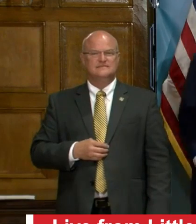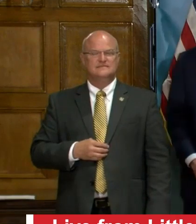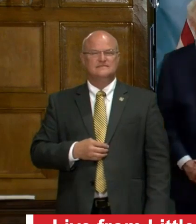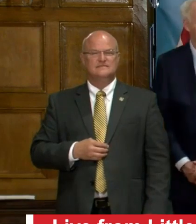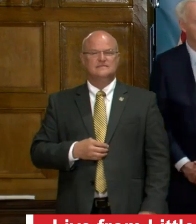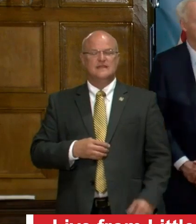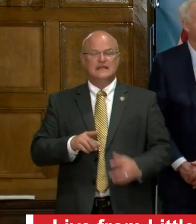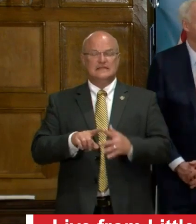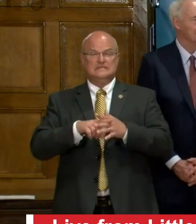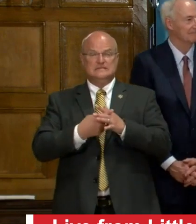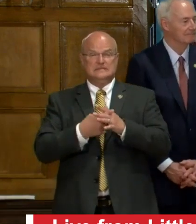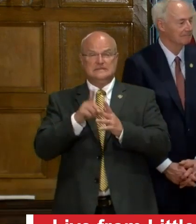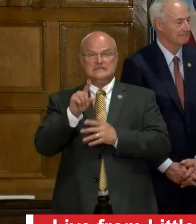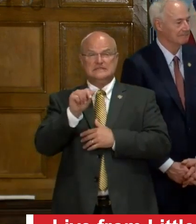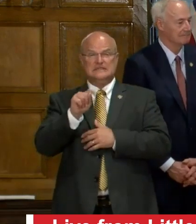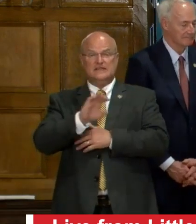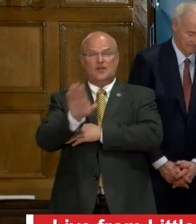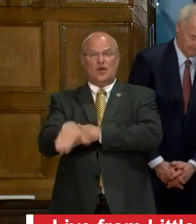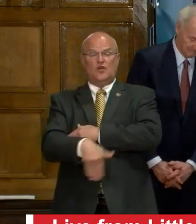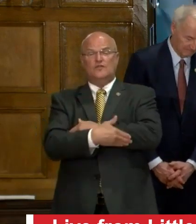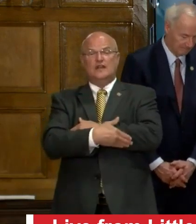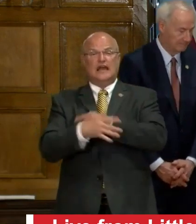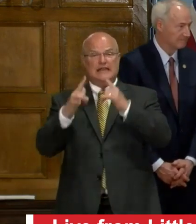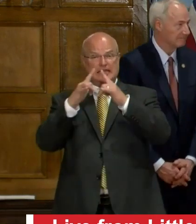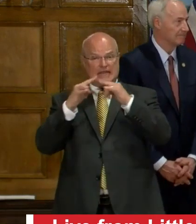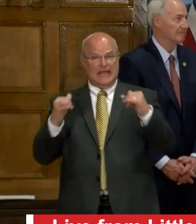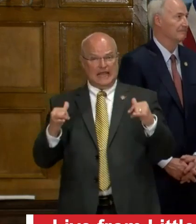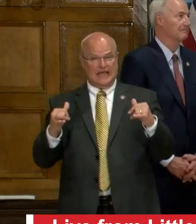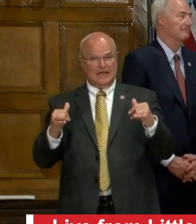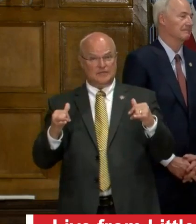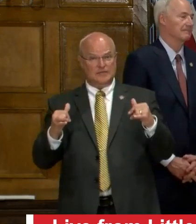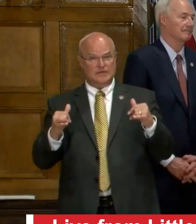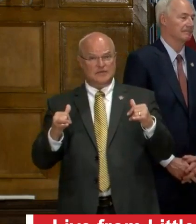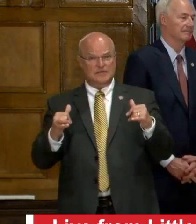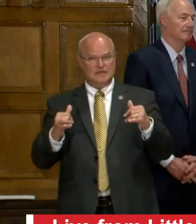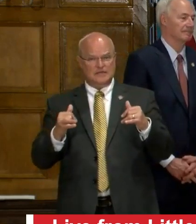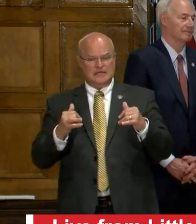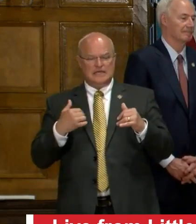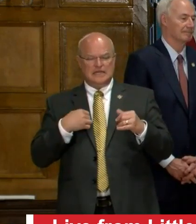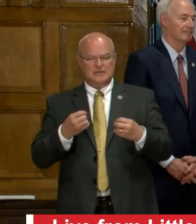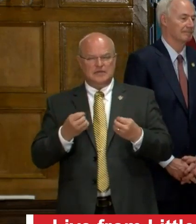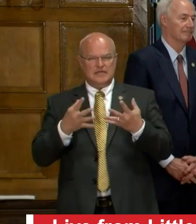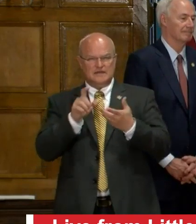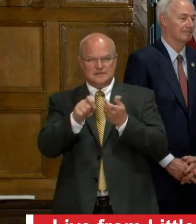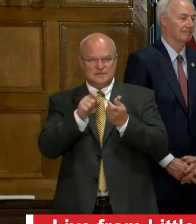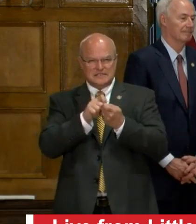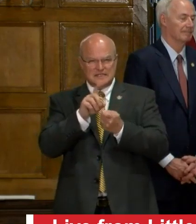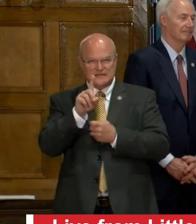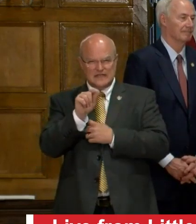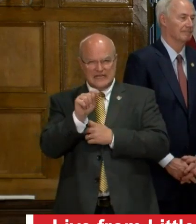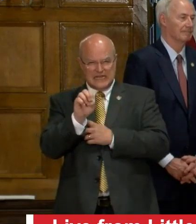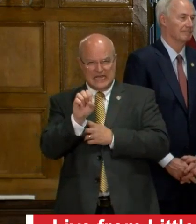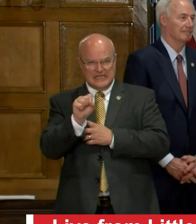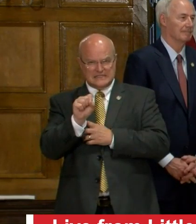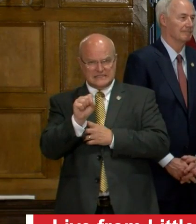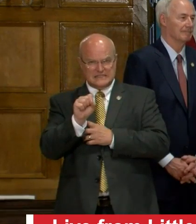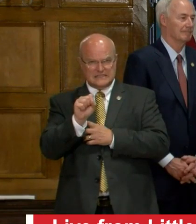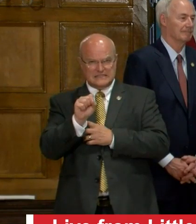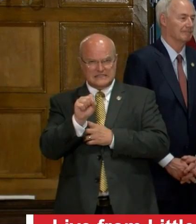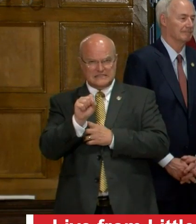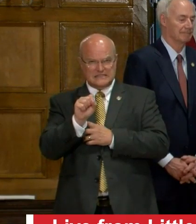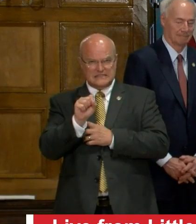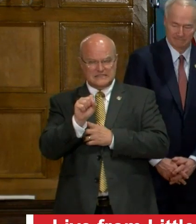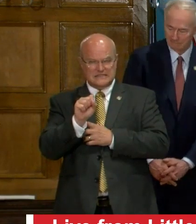The effective date for overnight camps, let me get you the specific dates in